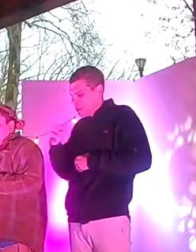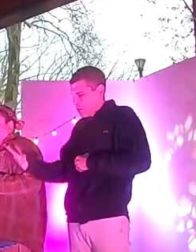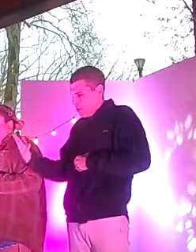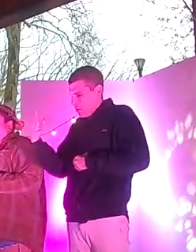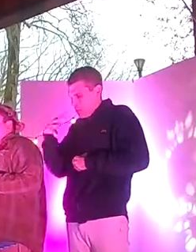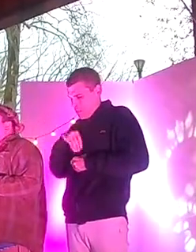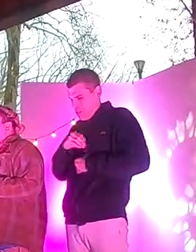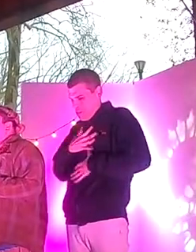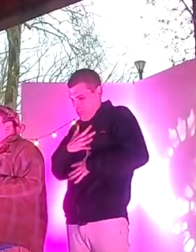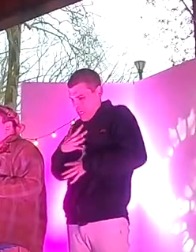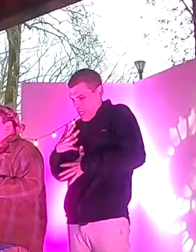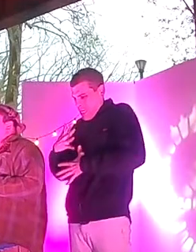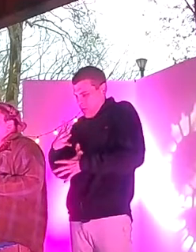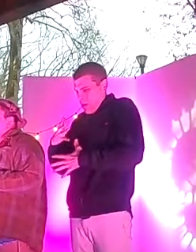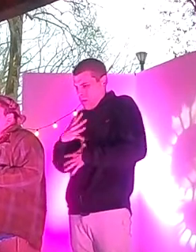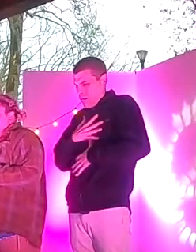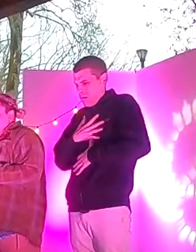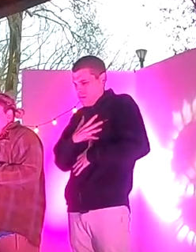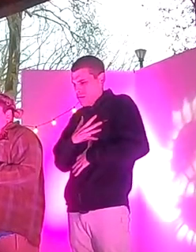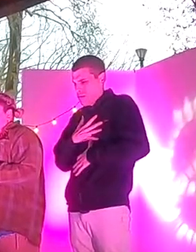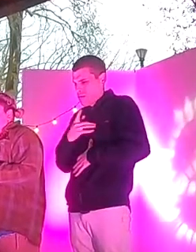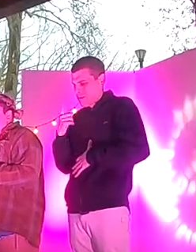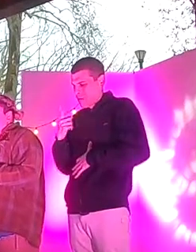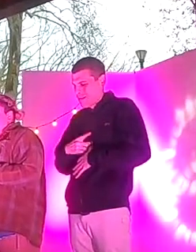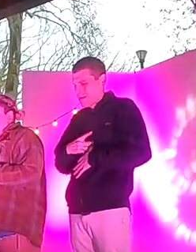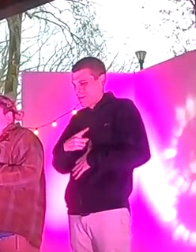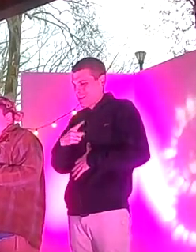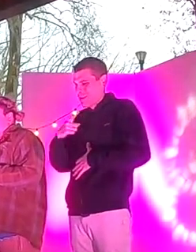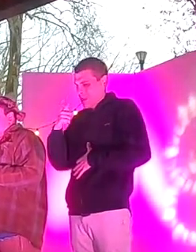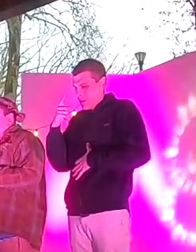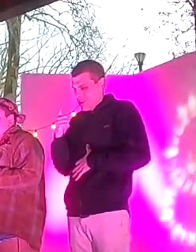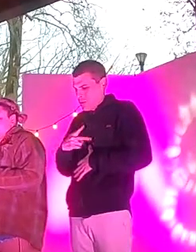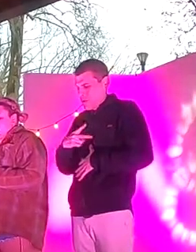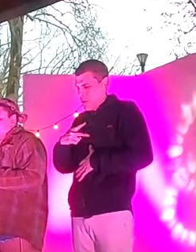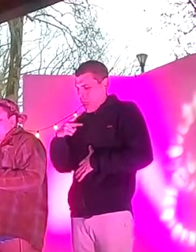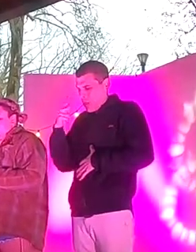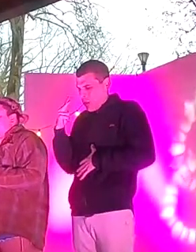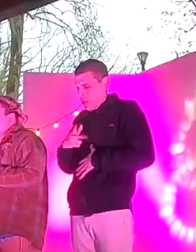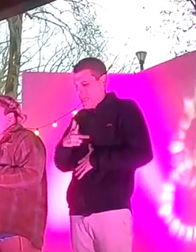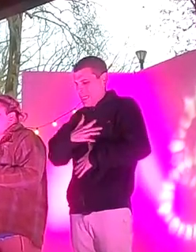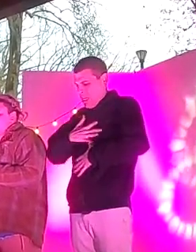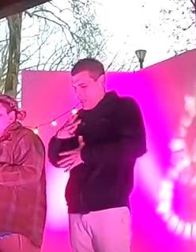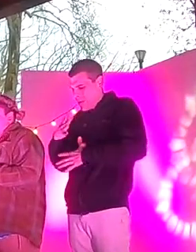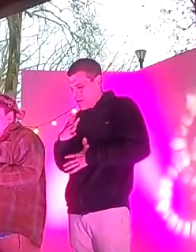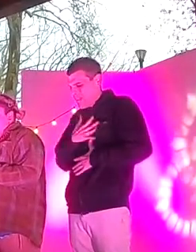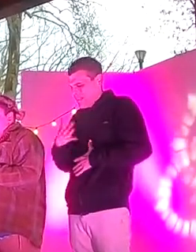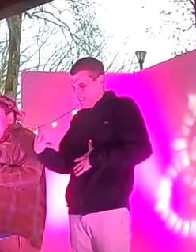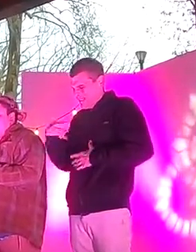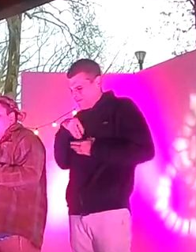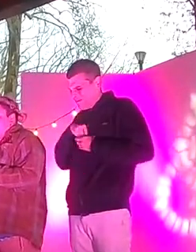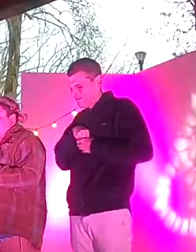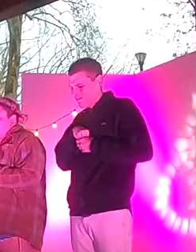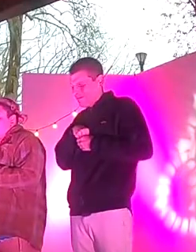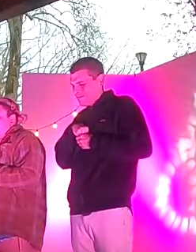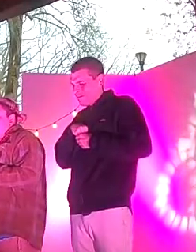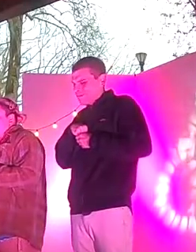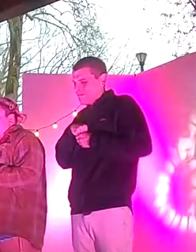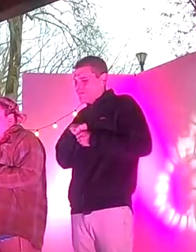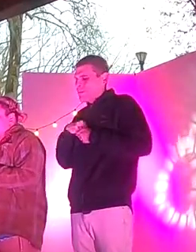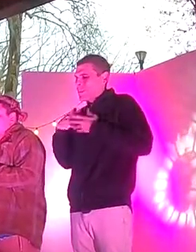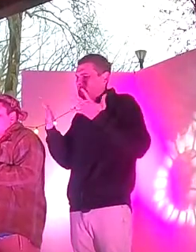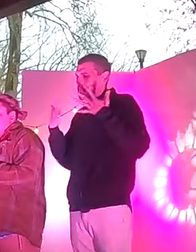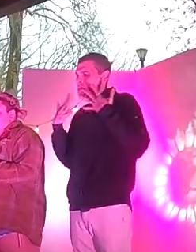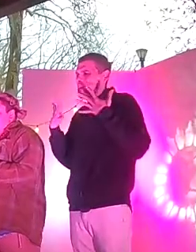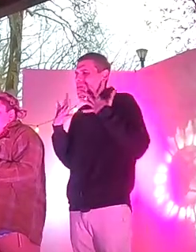in. 1, 2, 3. Feel her deep within your chest, cool